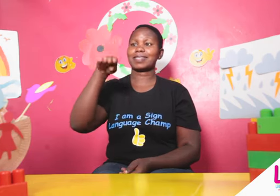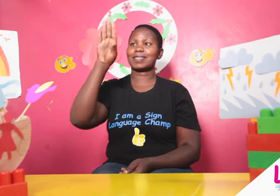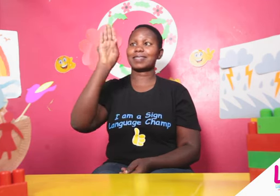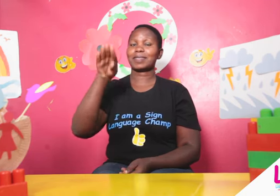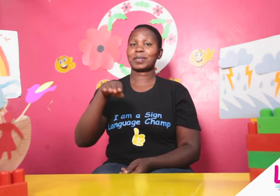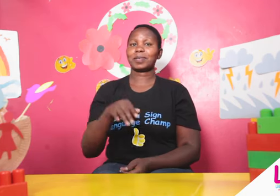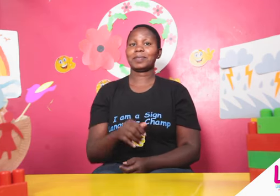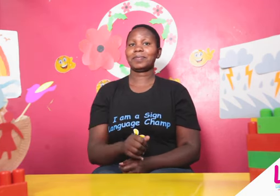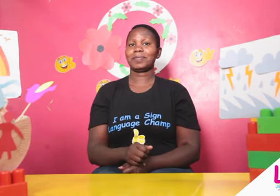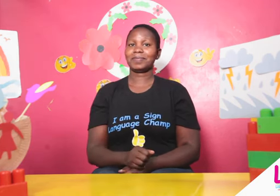paint,